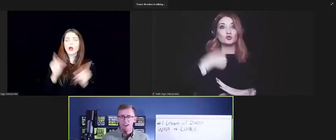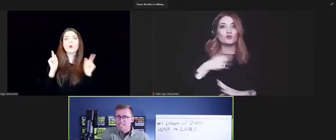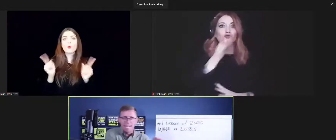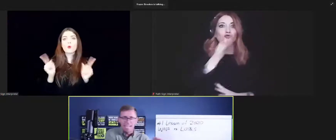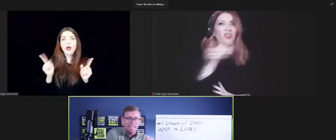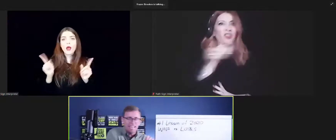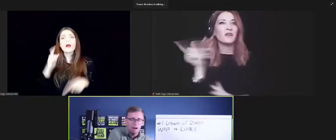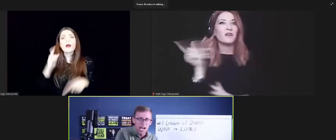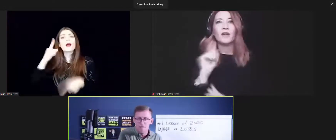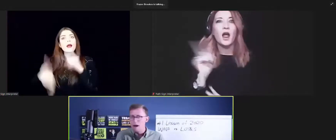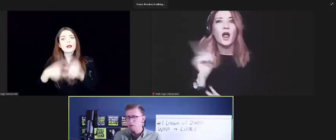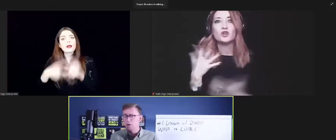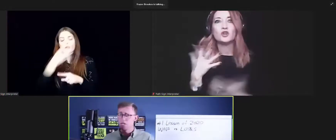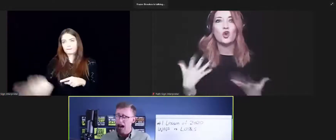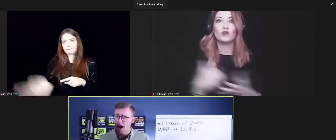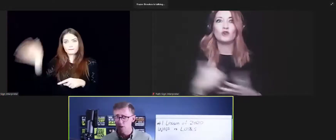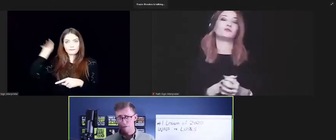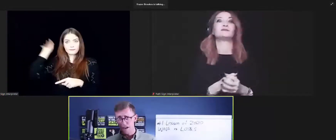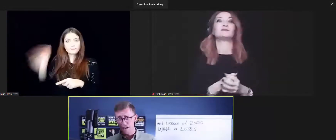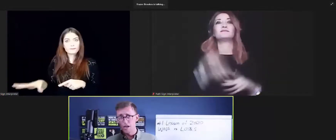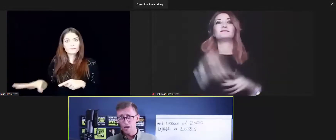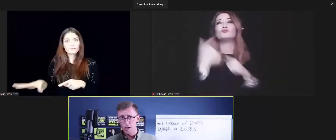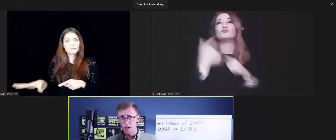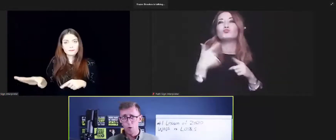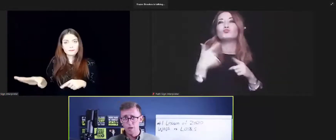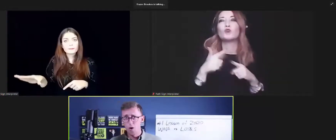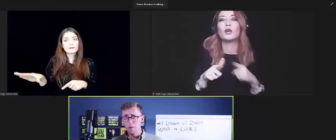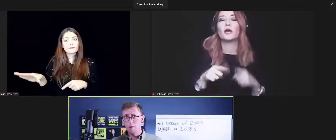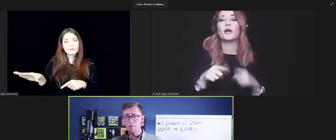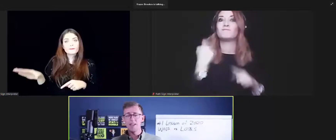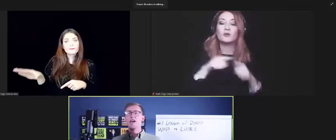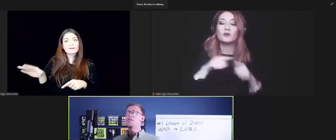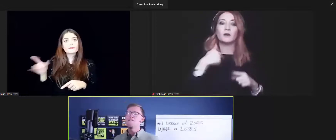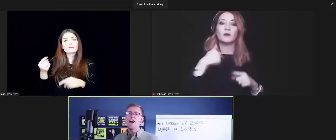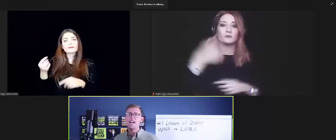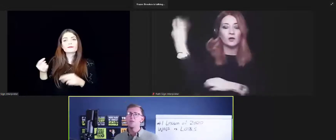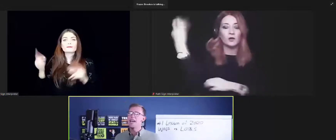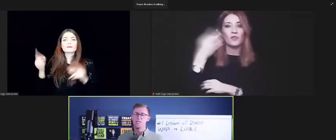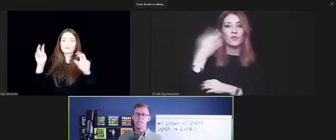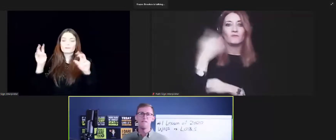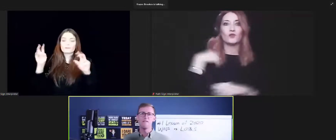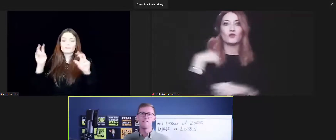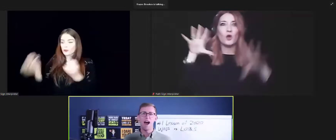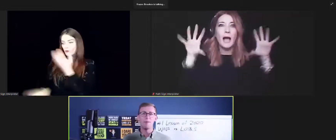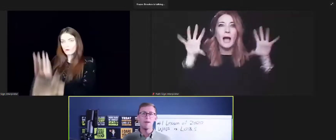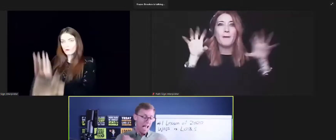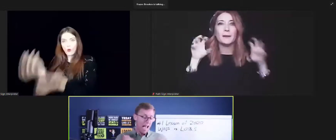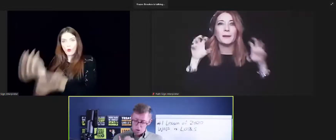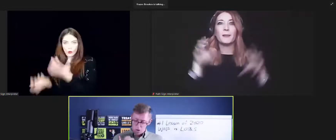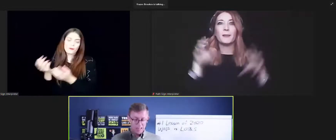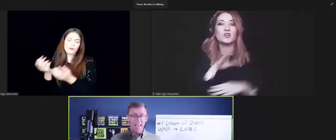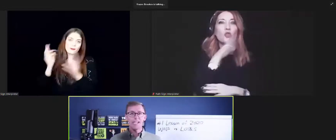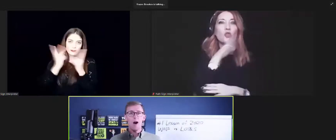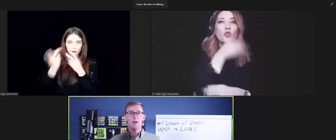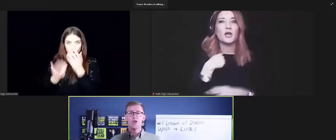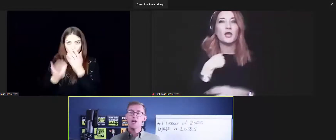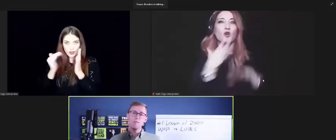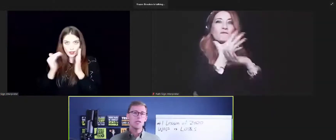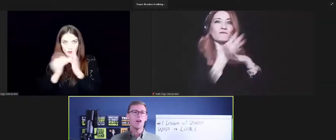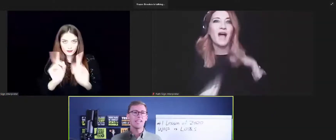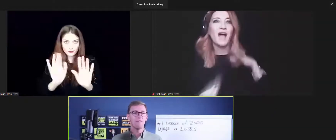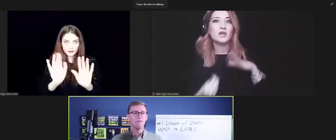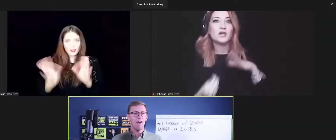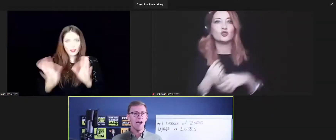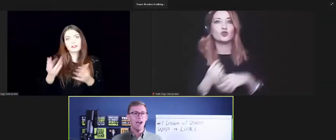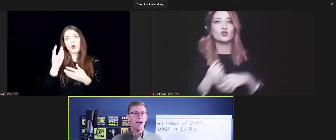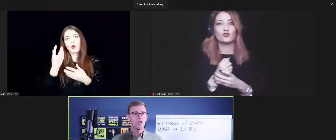Take it outside if you're able to. I know it's absolutely freezing cold in Europe at the moment. Set fire to it in a safe environment and just let it go because you're going to be starting